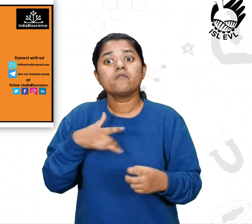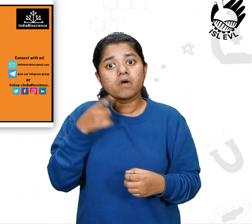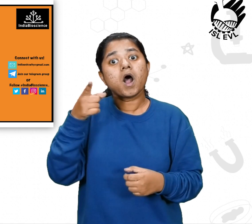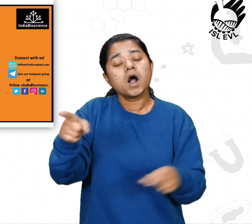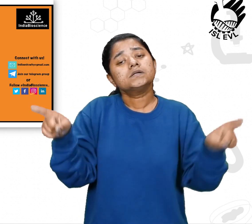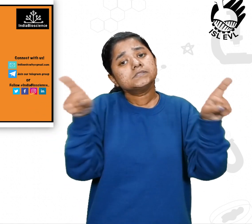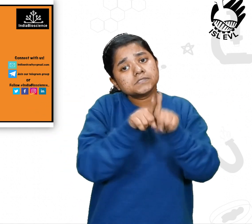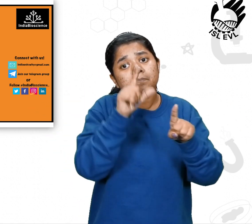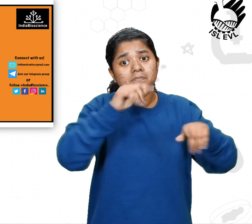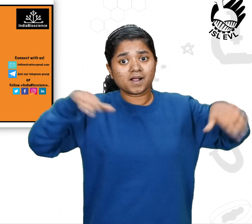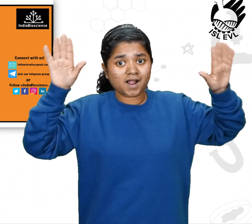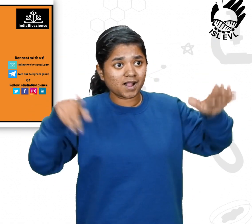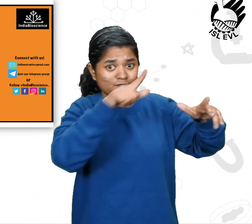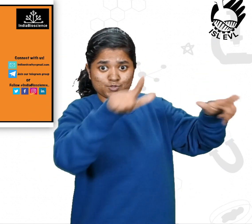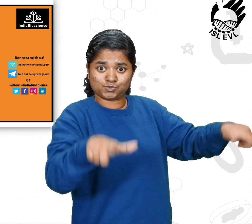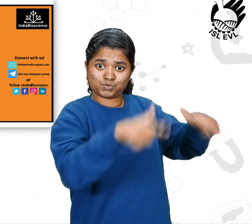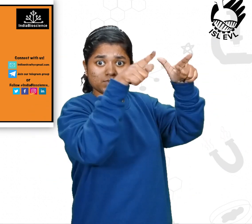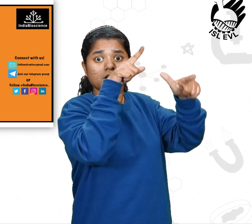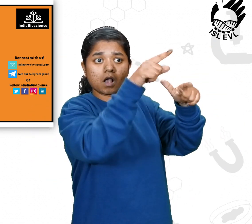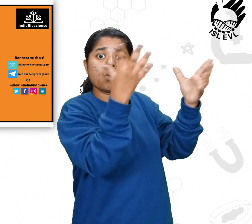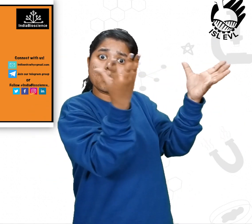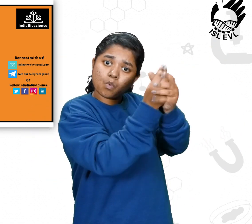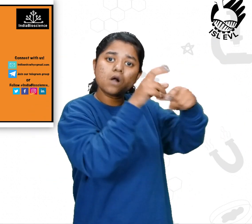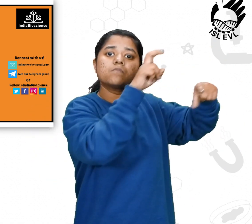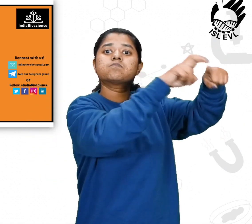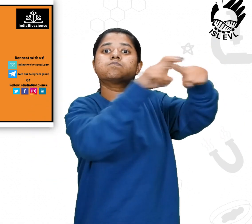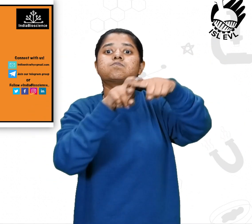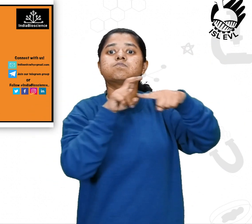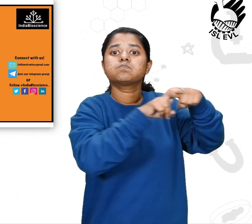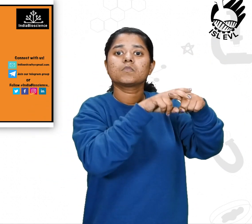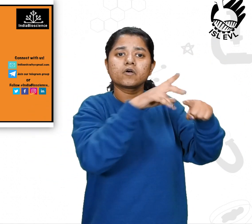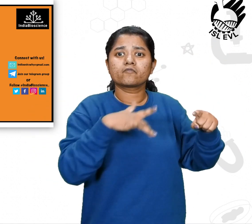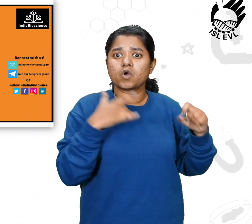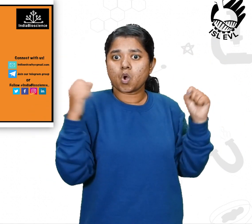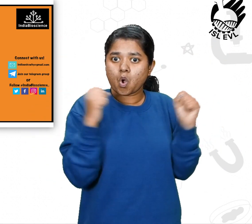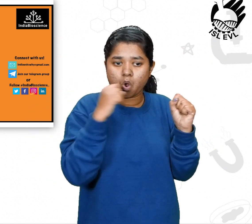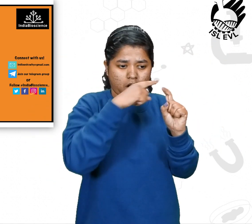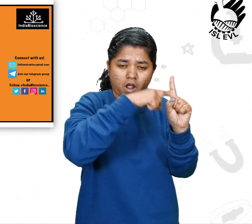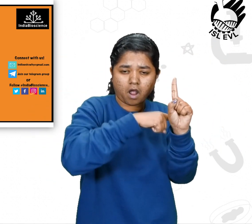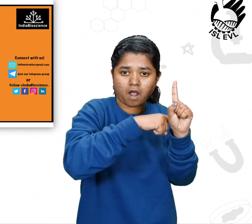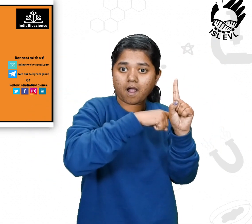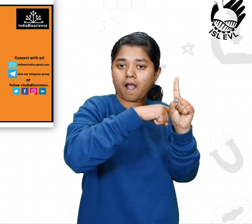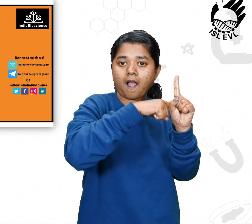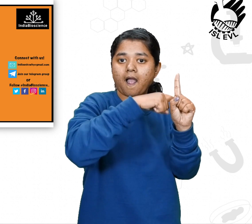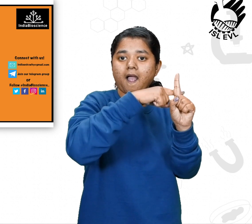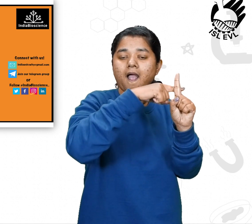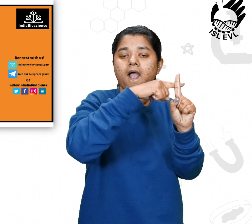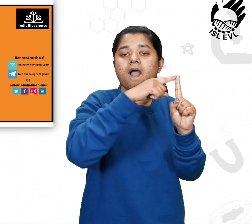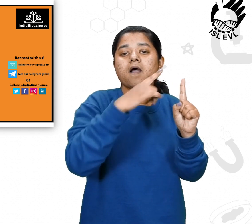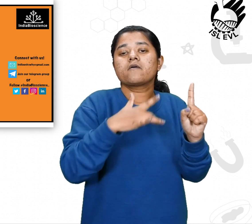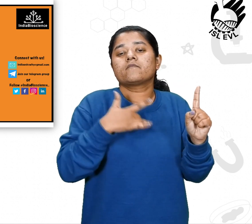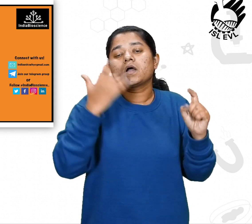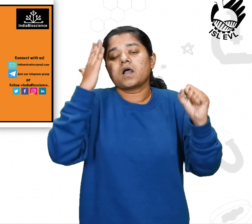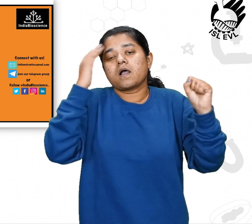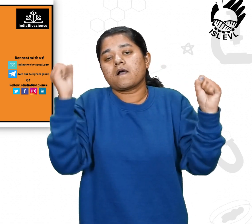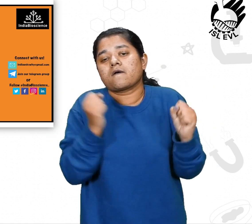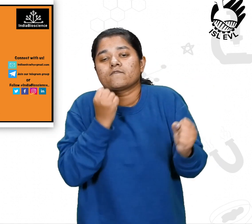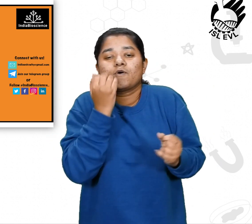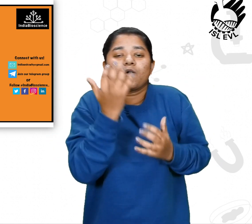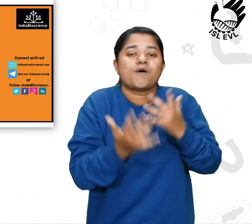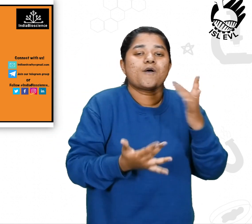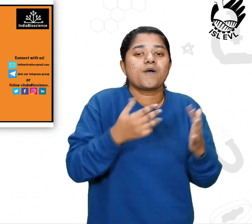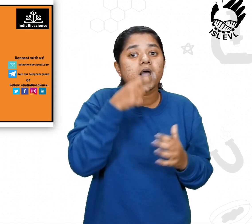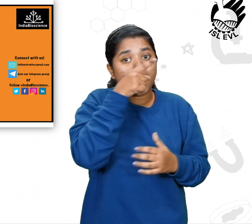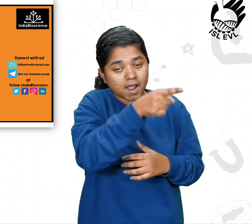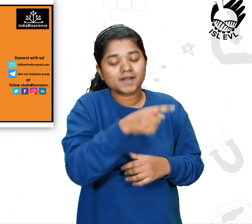sense. They help maintain their body temperature. That's very interesting. But I have one other question. What about that